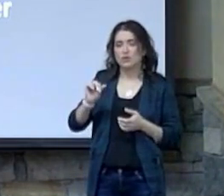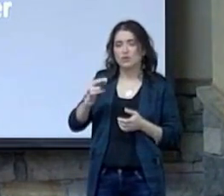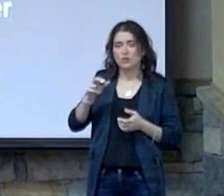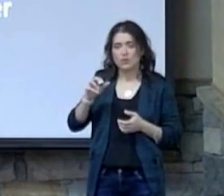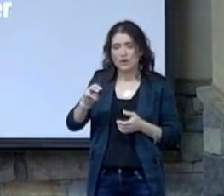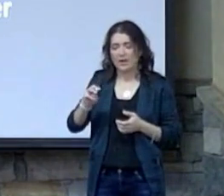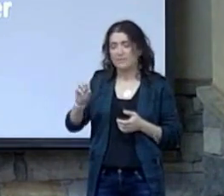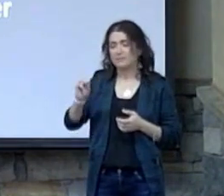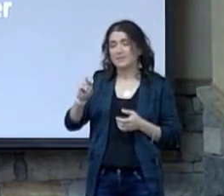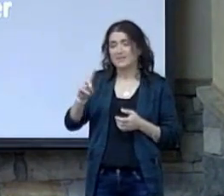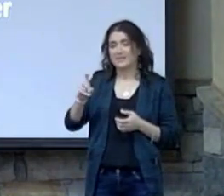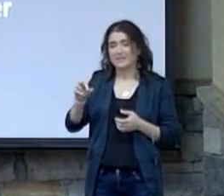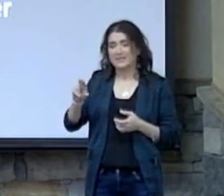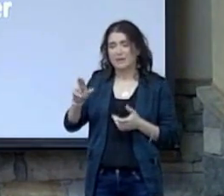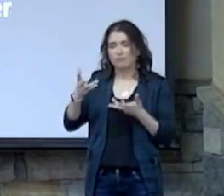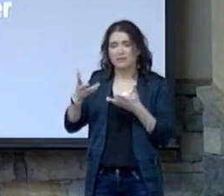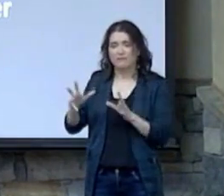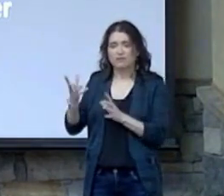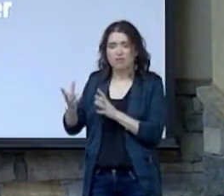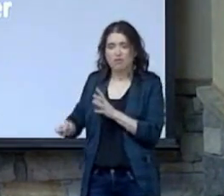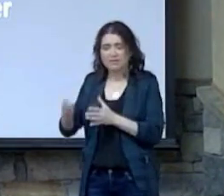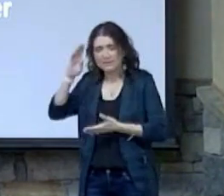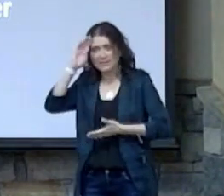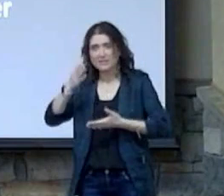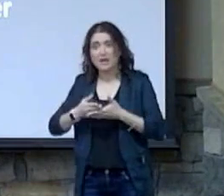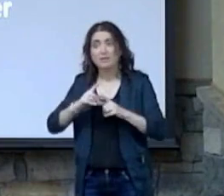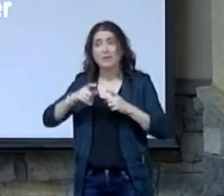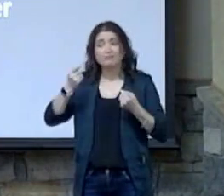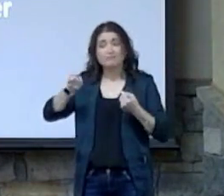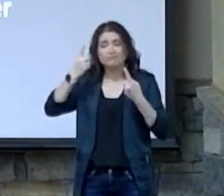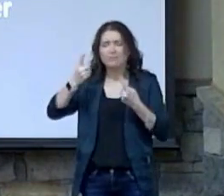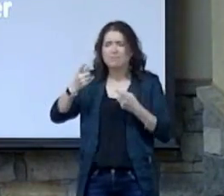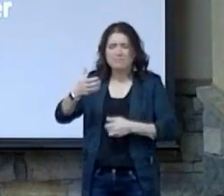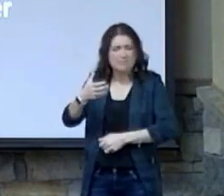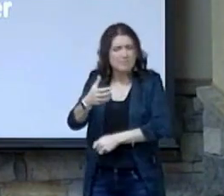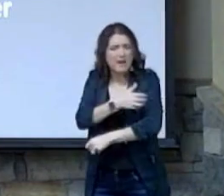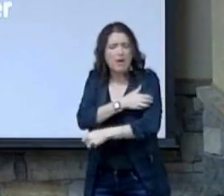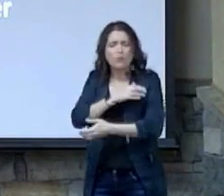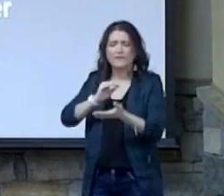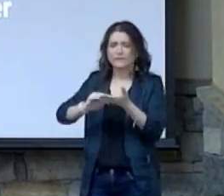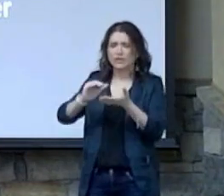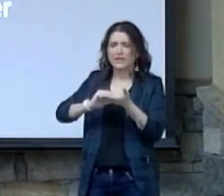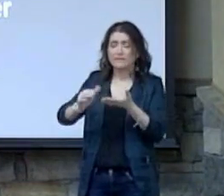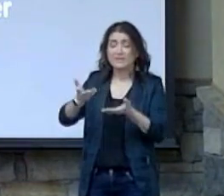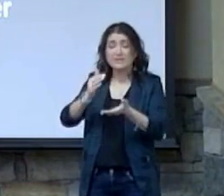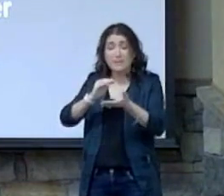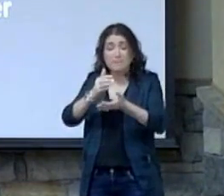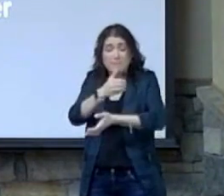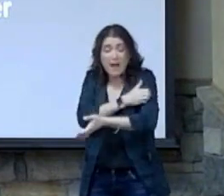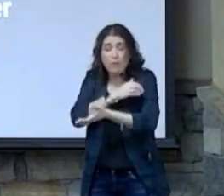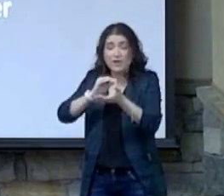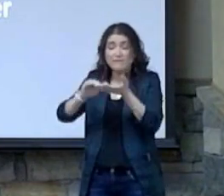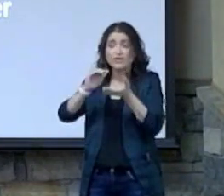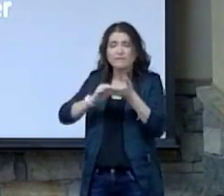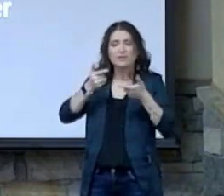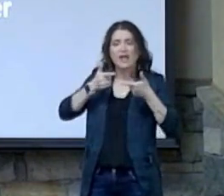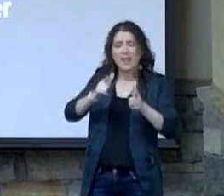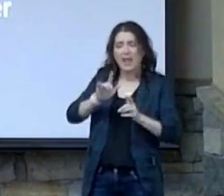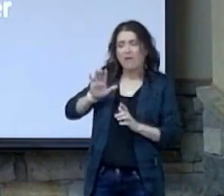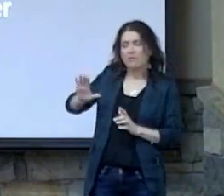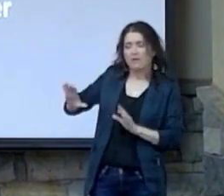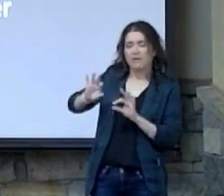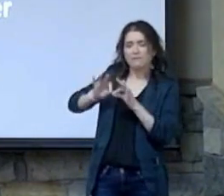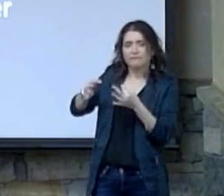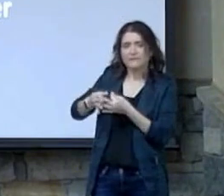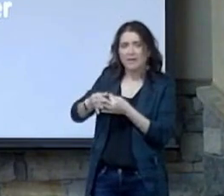his son, but we understand there's power in forgiveness. The power in forgiveness allowed their family to move